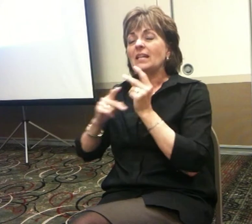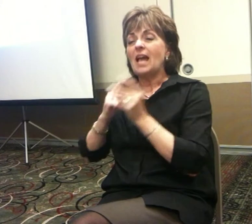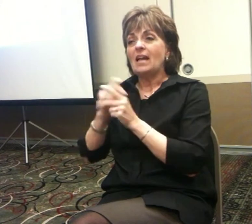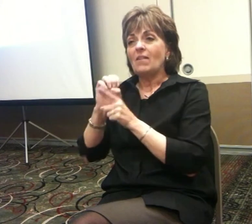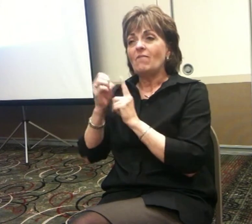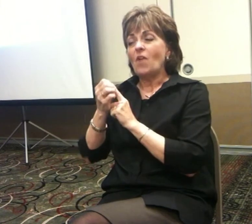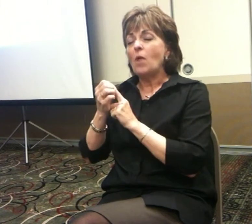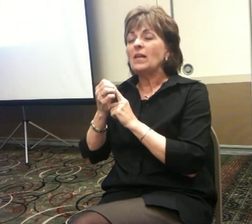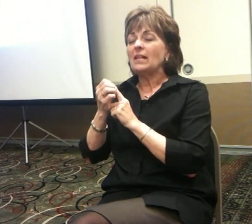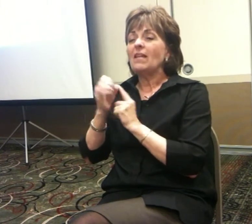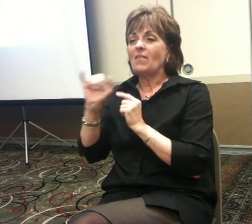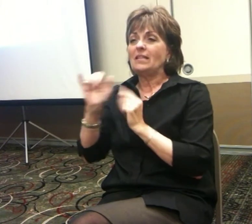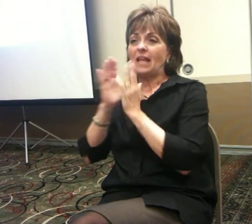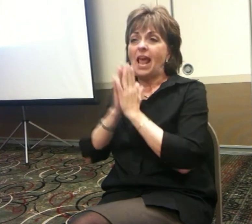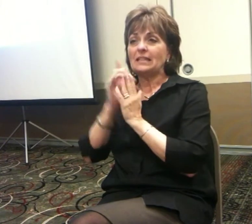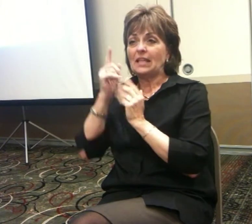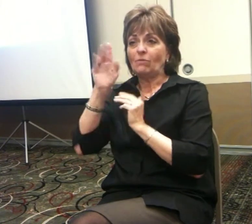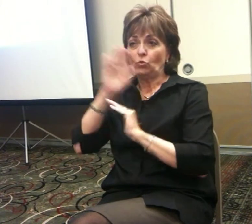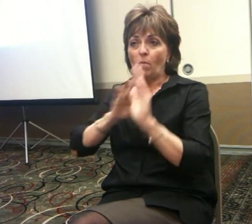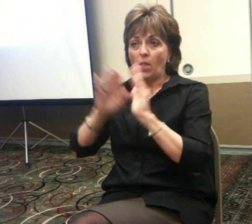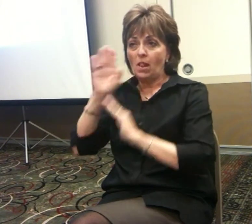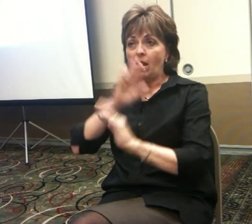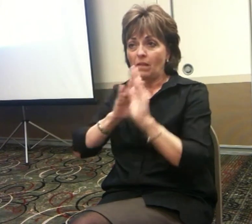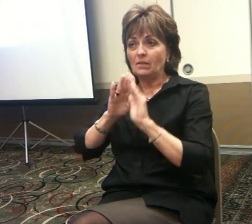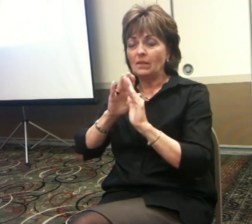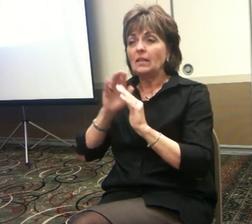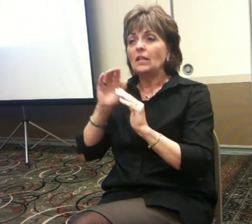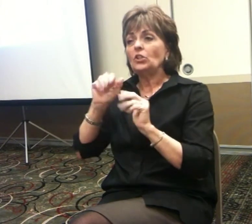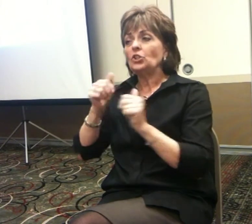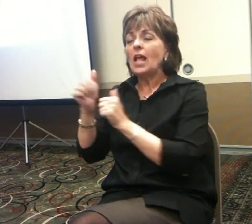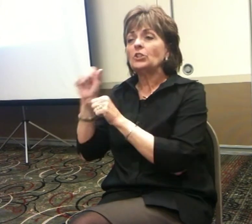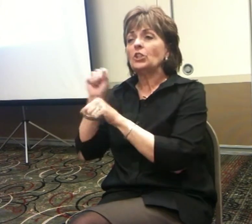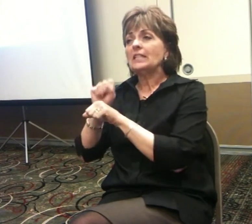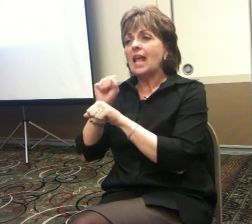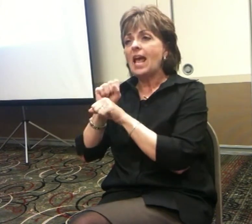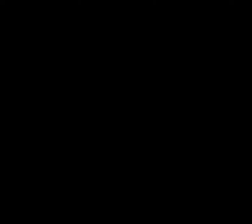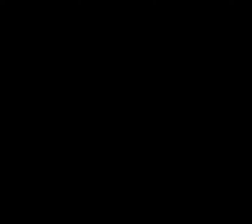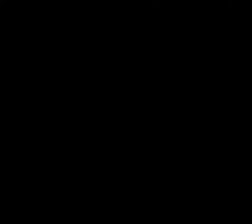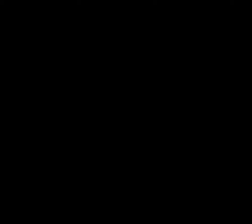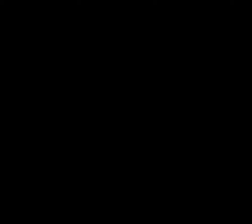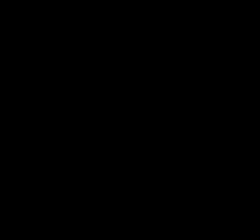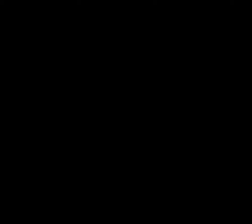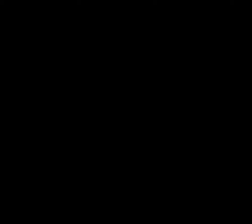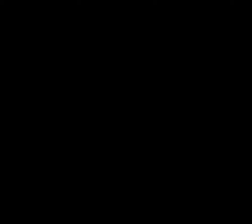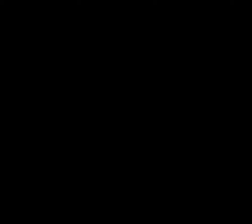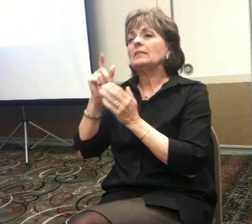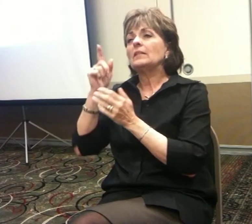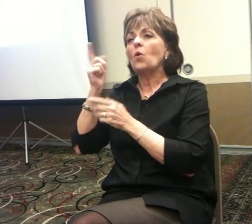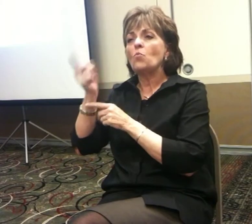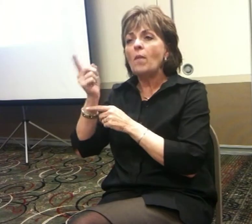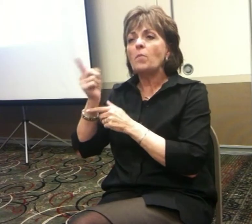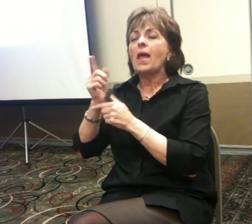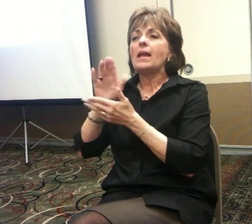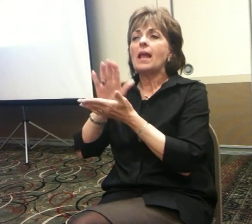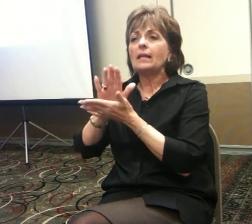with. All right? Is challenging task demand, confusion, lack of knowledge or skills, ridicule trigger the behavior. All